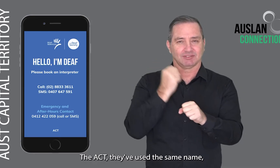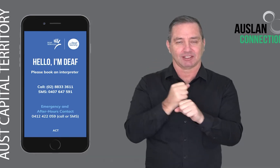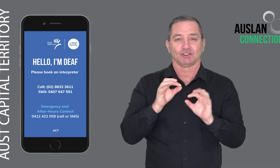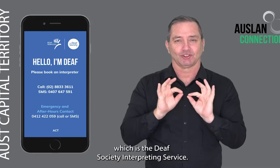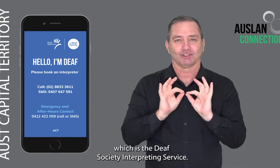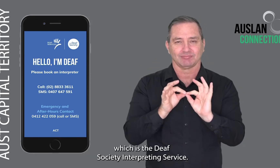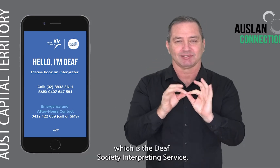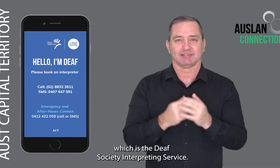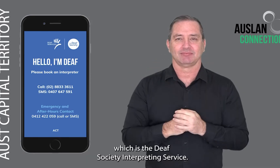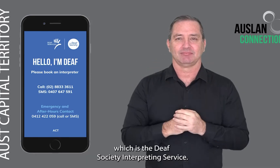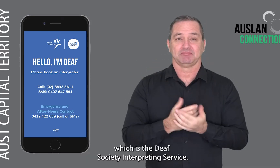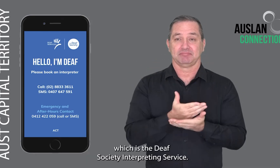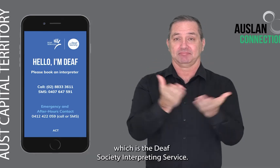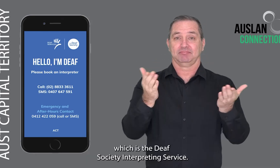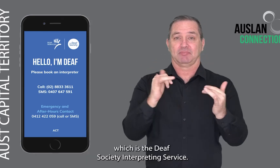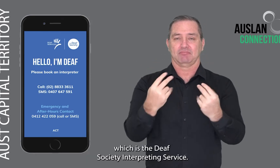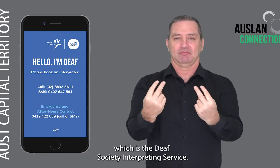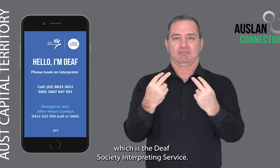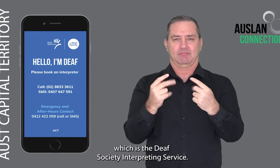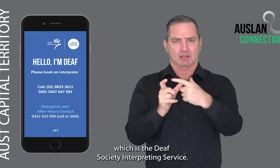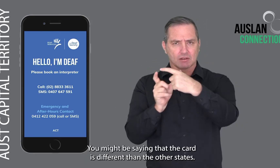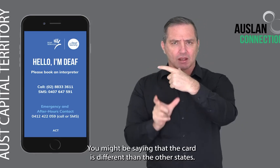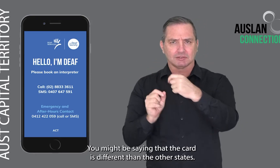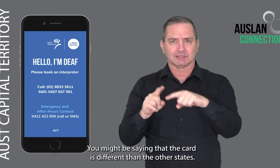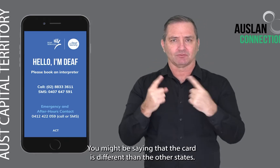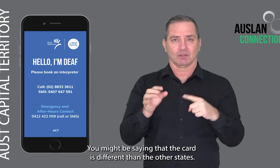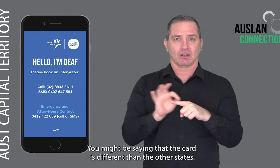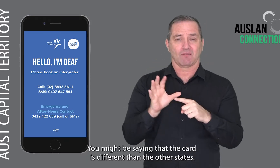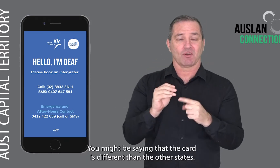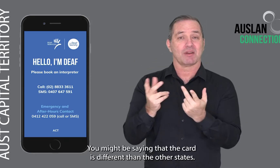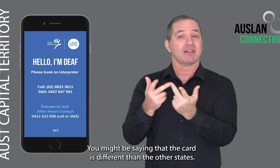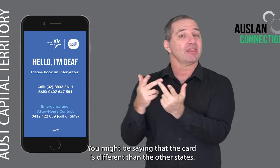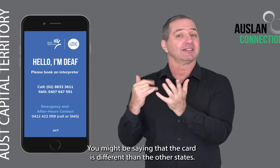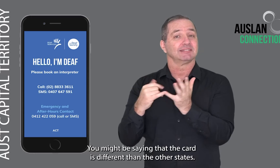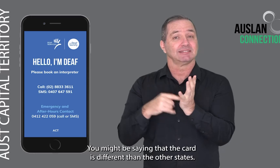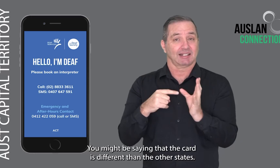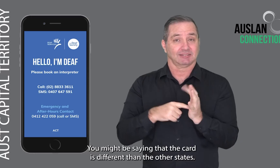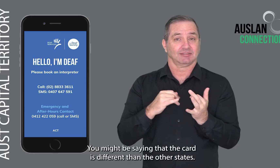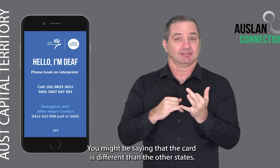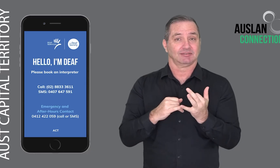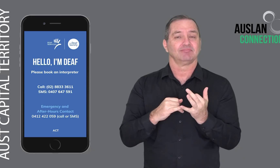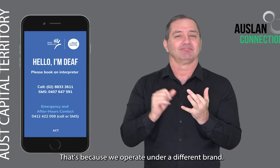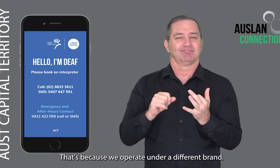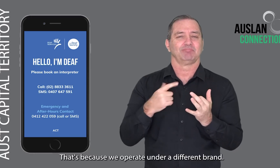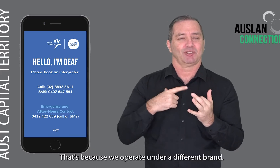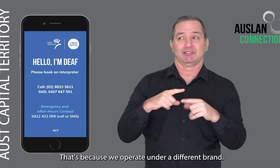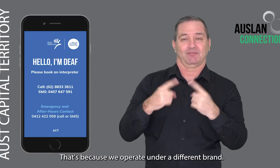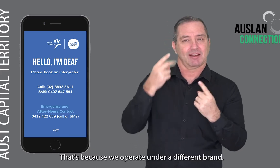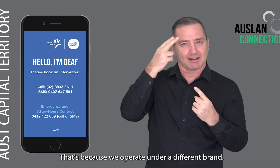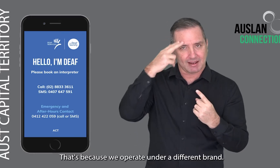name, which is the Deaf Society Interpreting Service. You might be saying that the card is different than the other states. That's because the branding